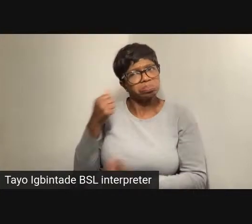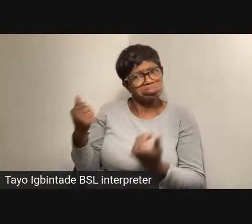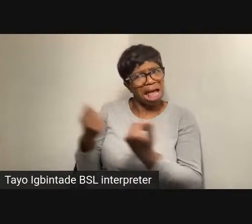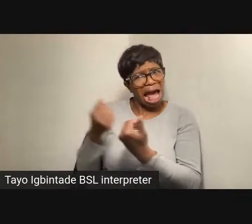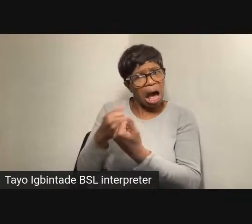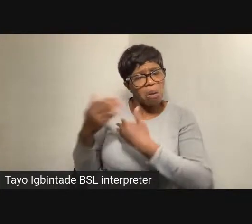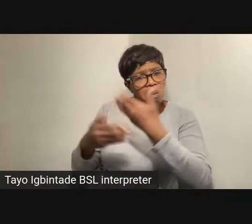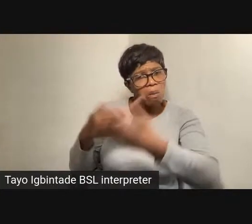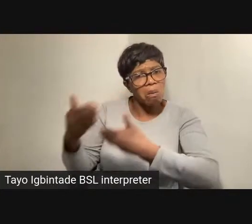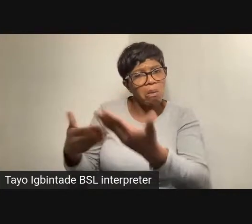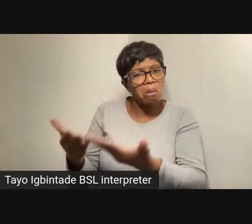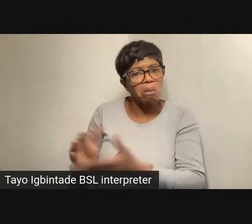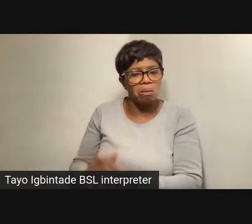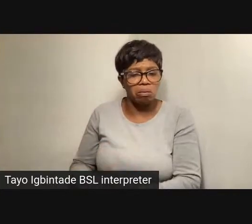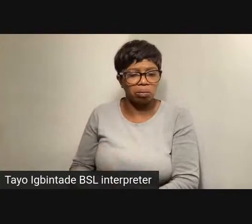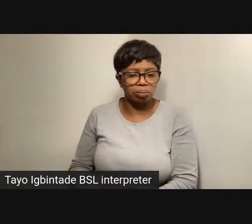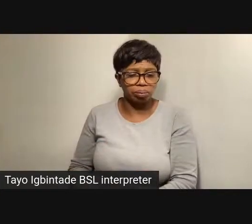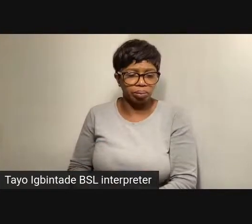opportunities.